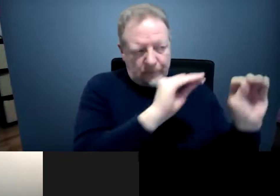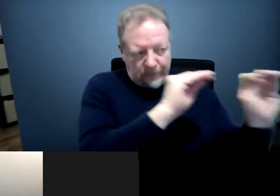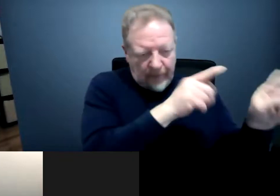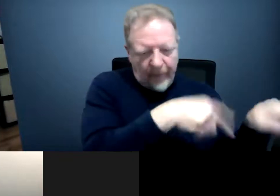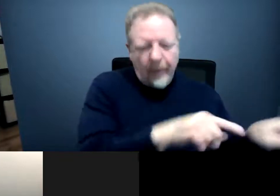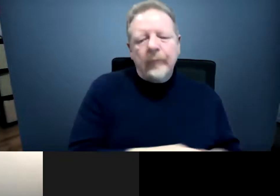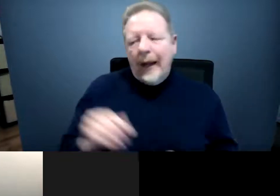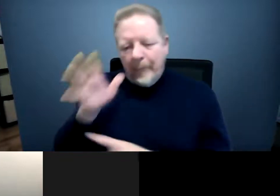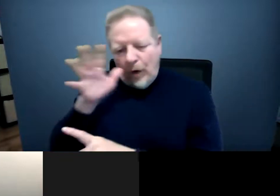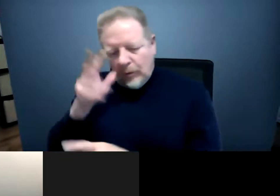Absolutely.